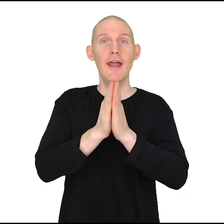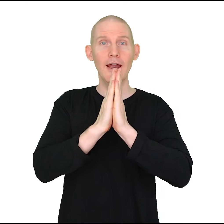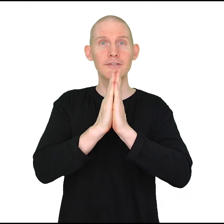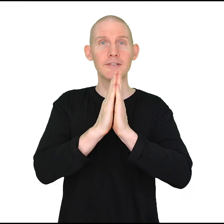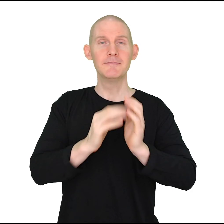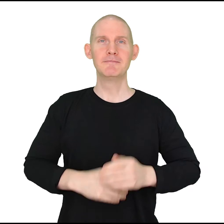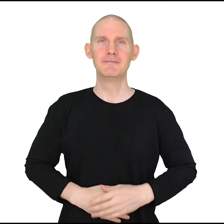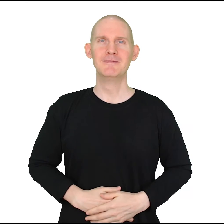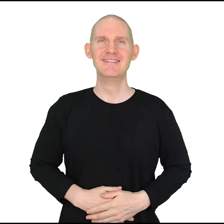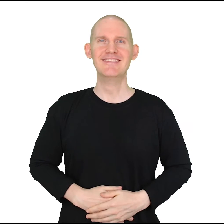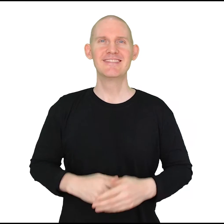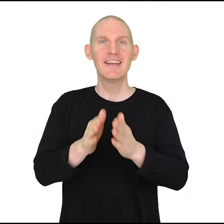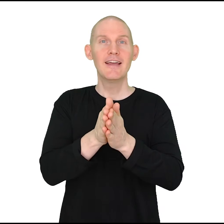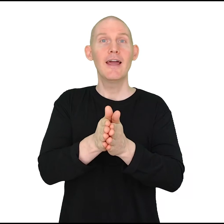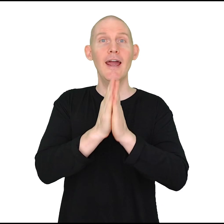Ask.